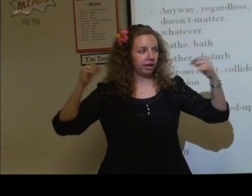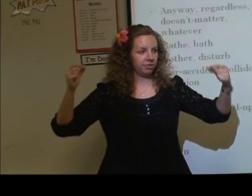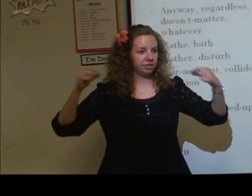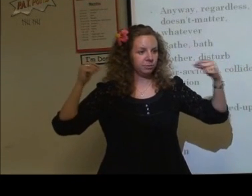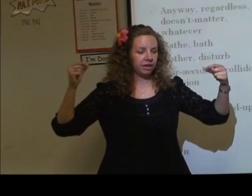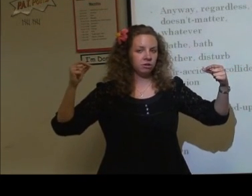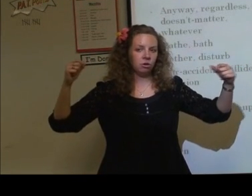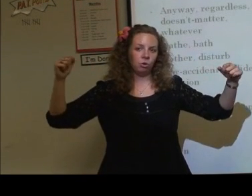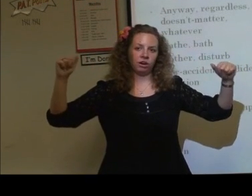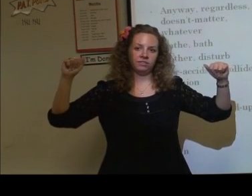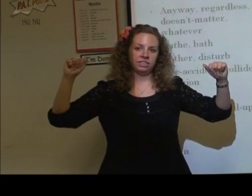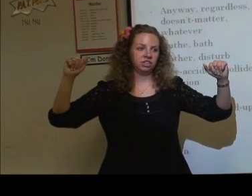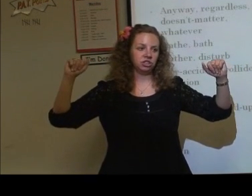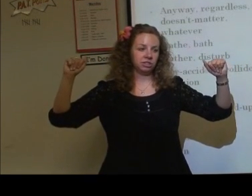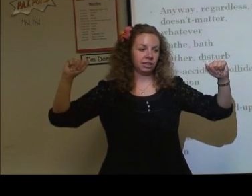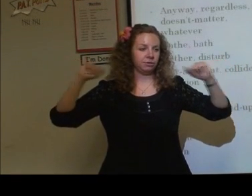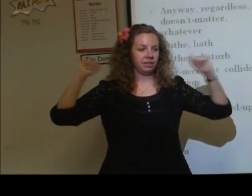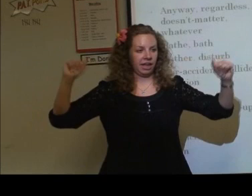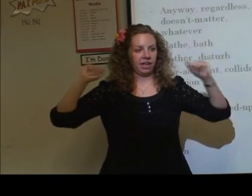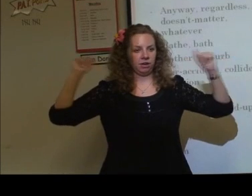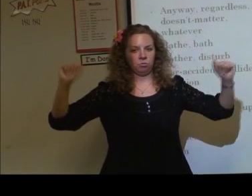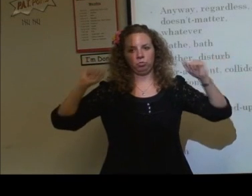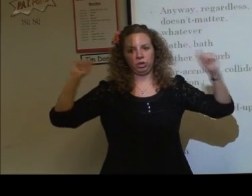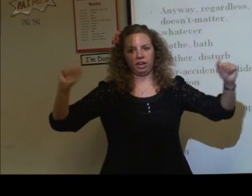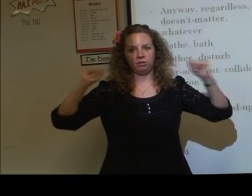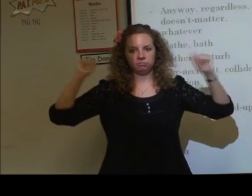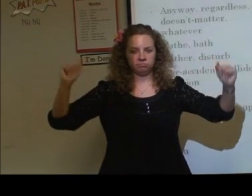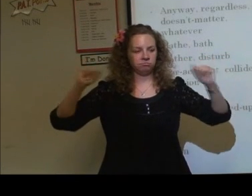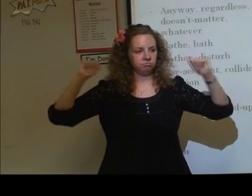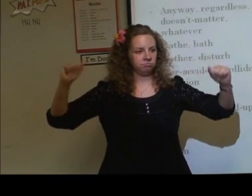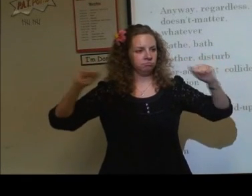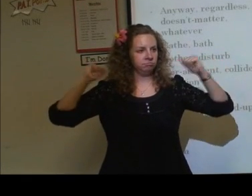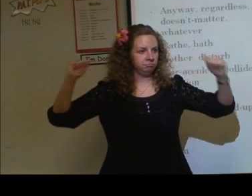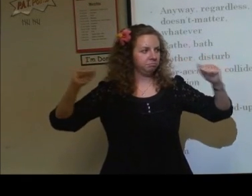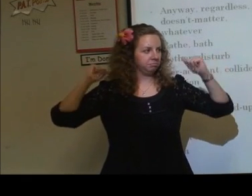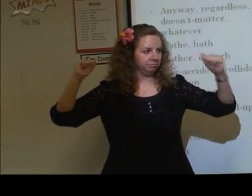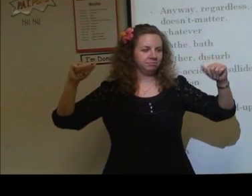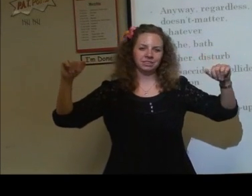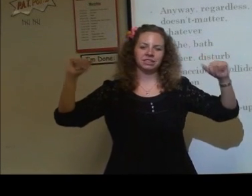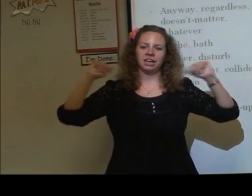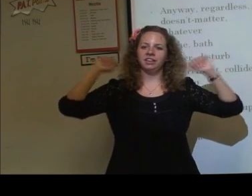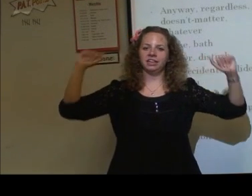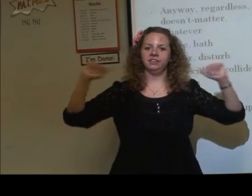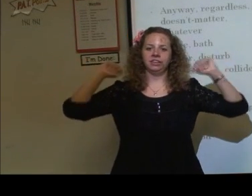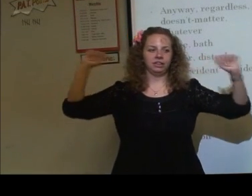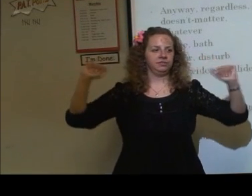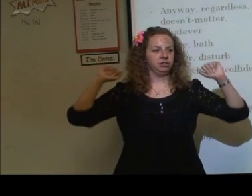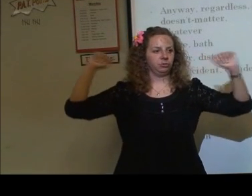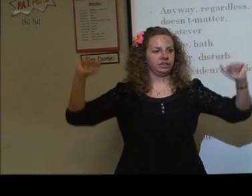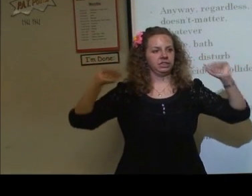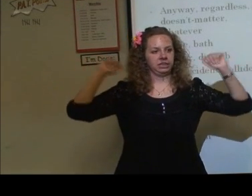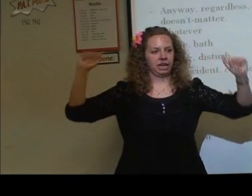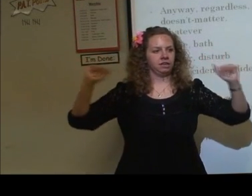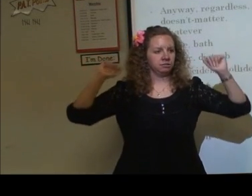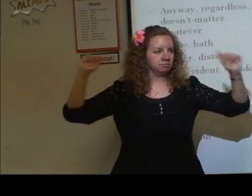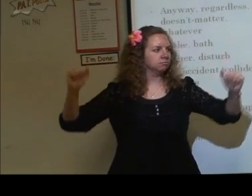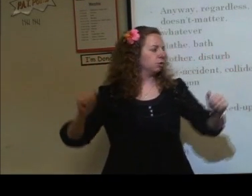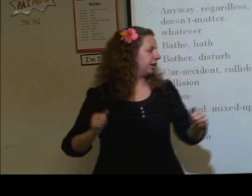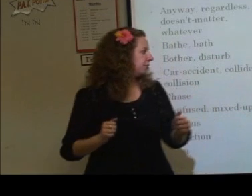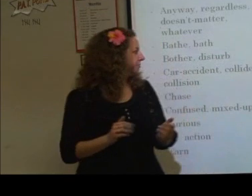out this way, or I've seen it just like with an A, work out. And it's kind of the idea of like lifting weights like that, work